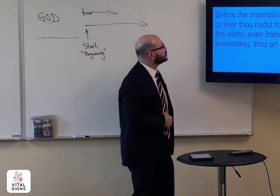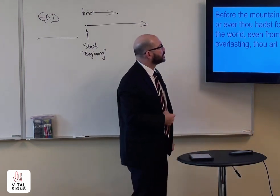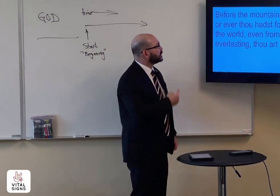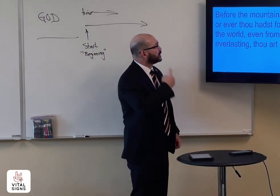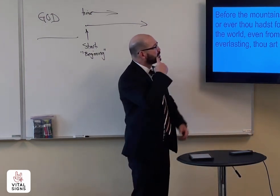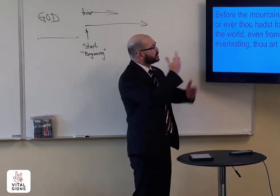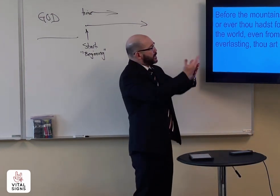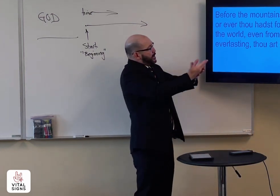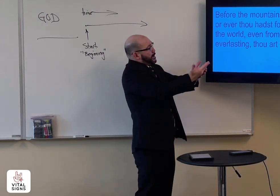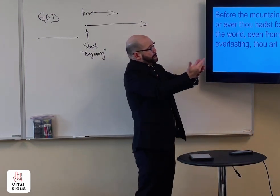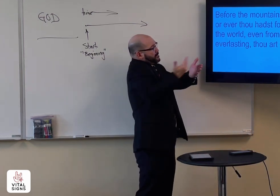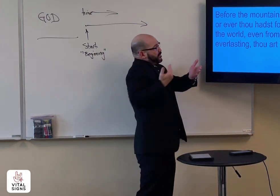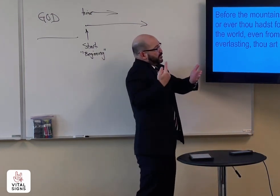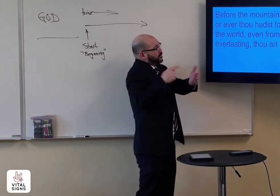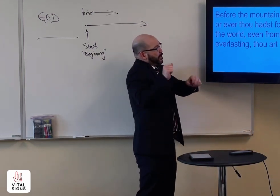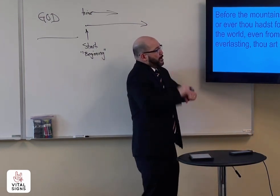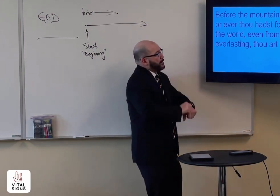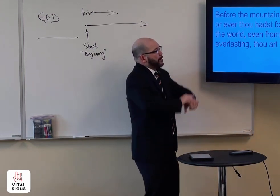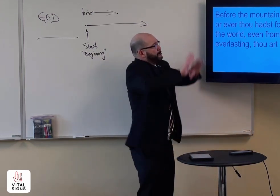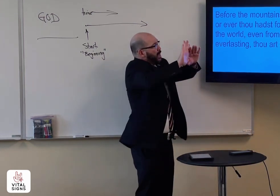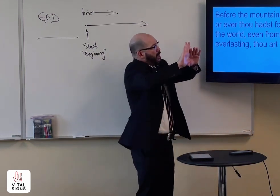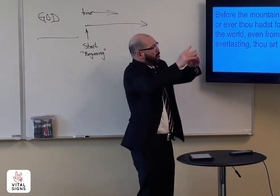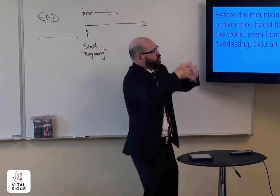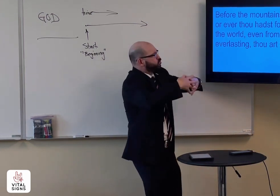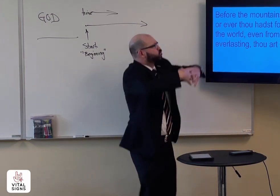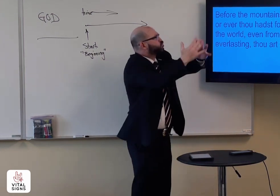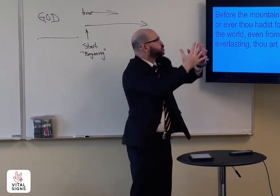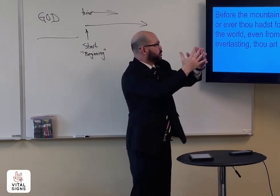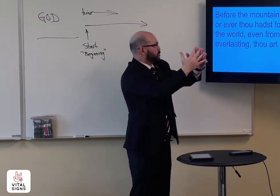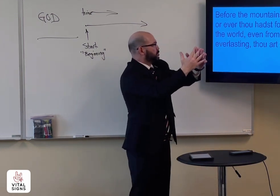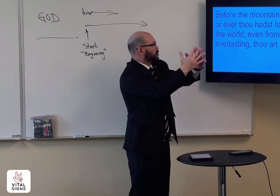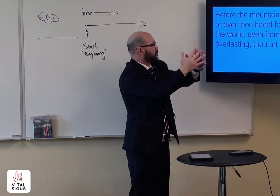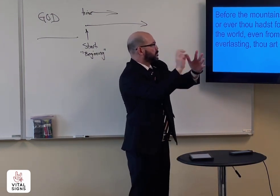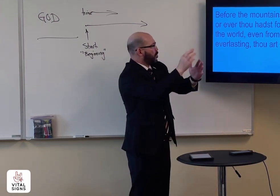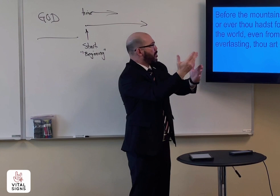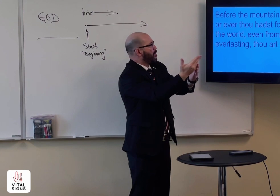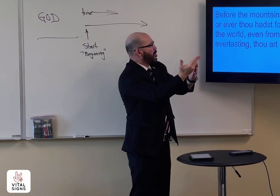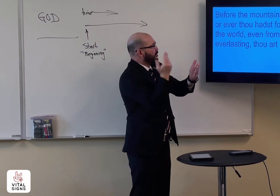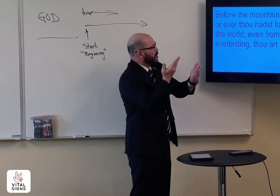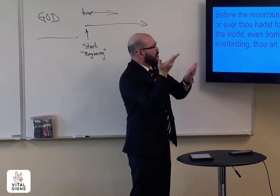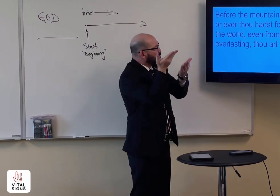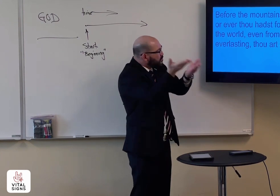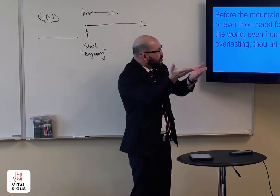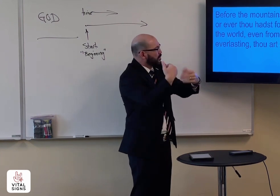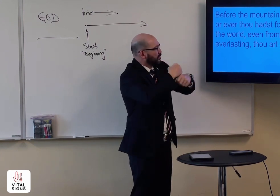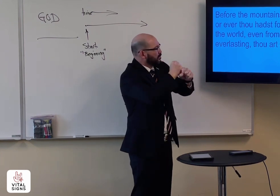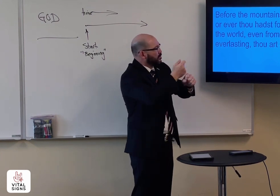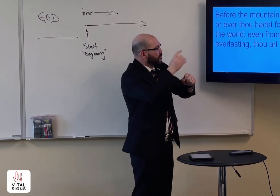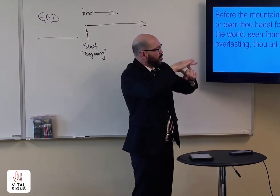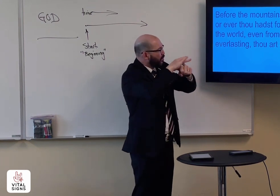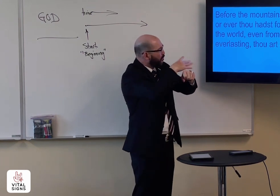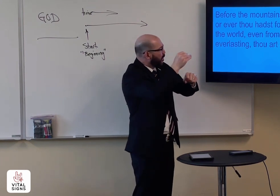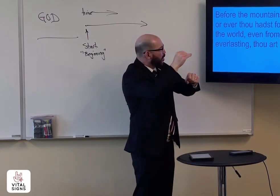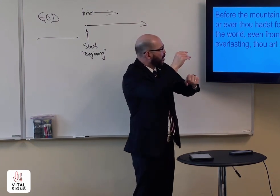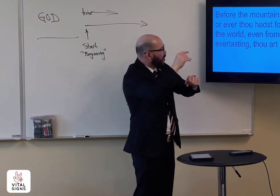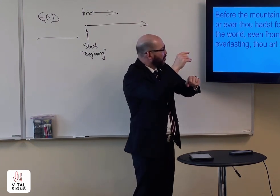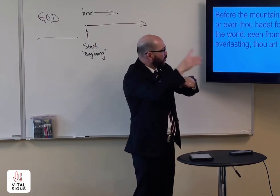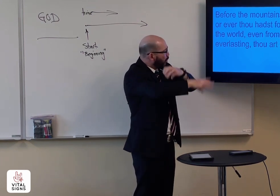It says, before the mountains were brought forth, wherever thou hadst